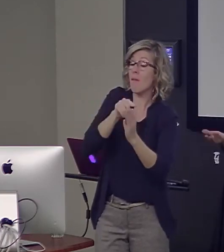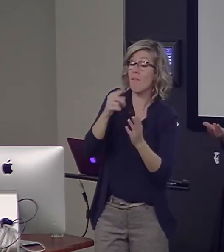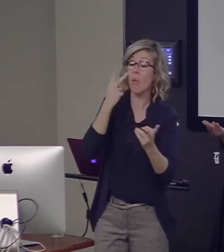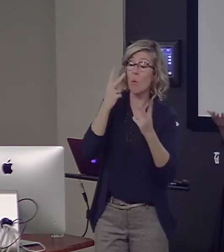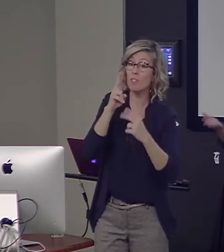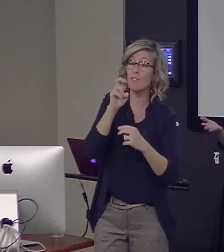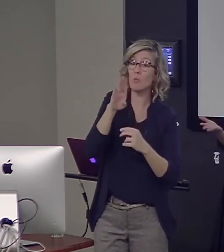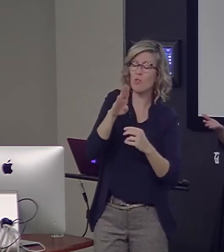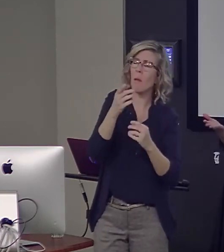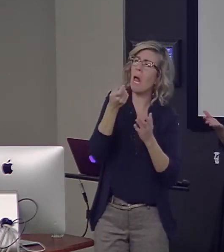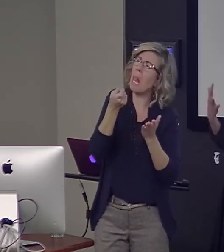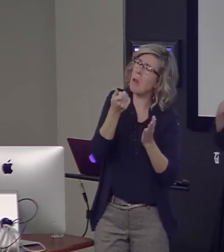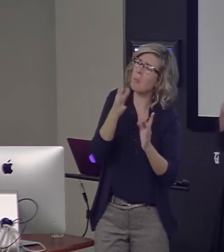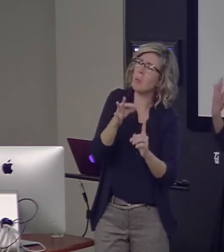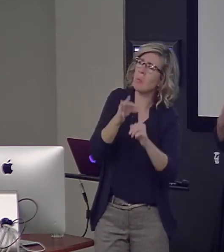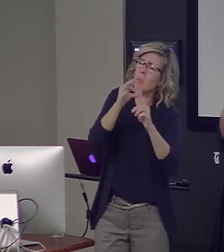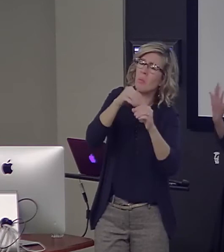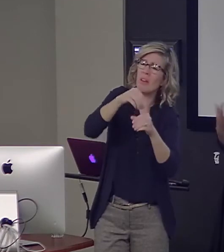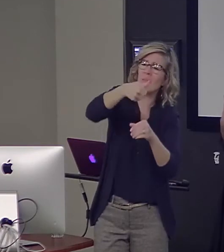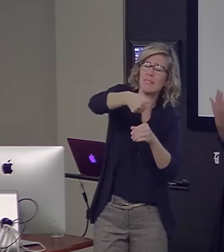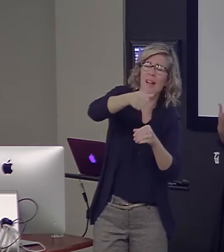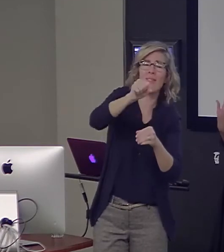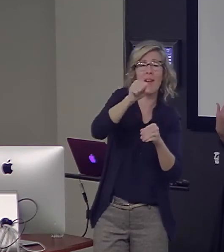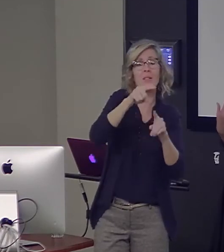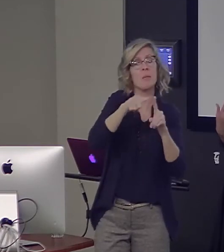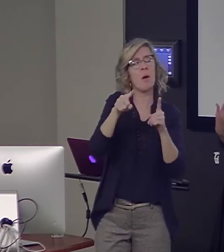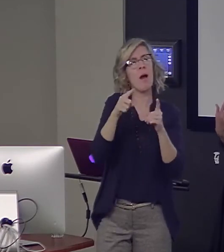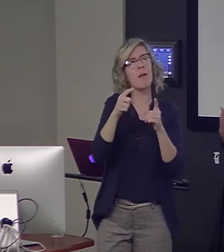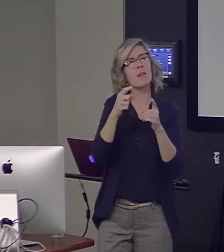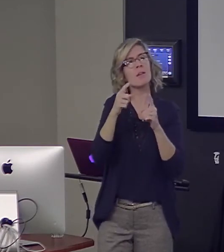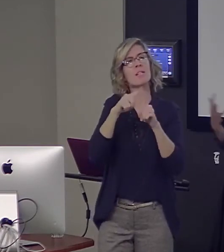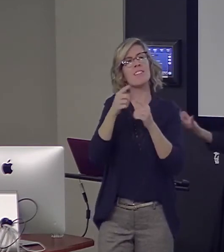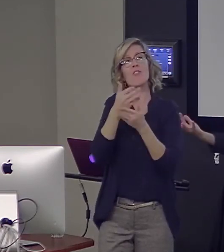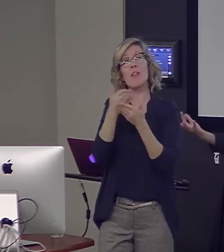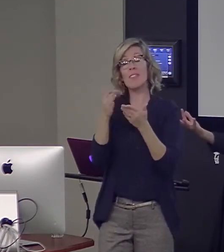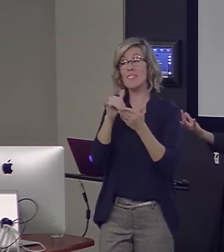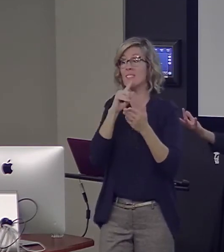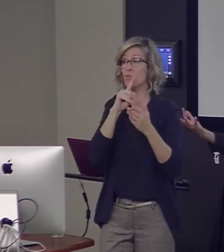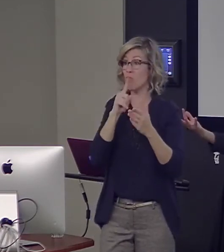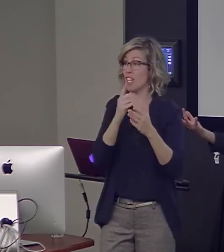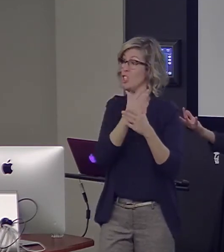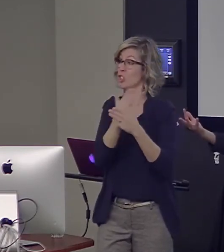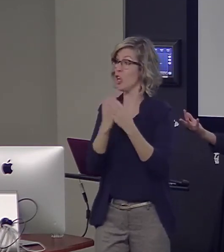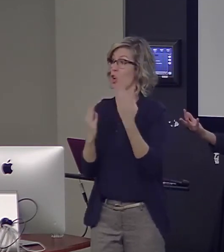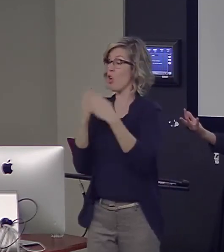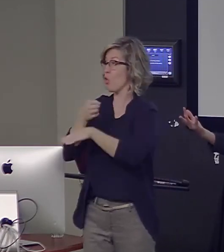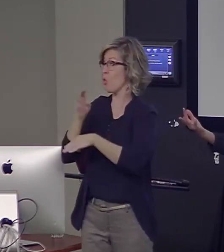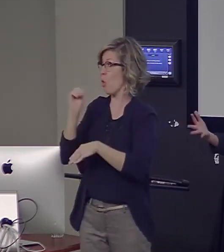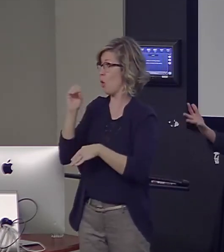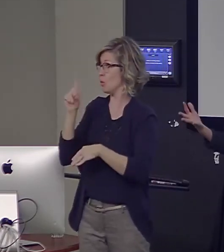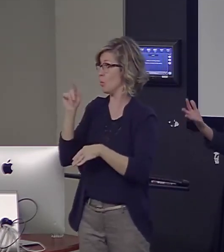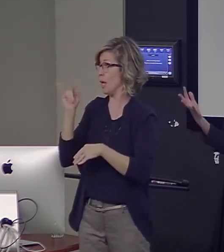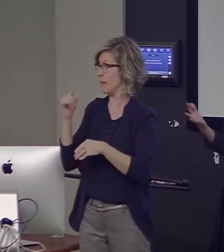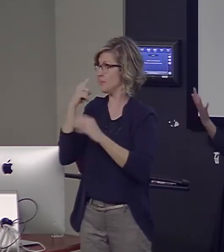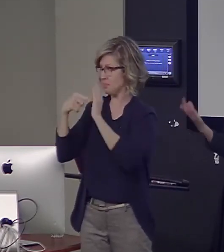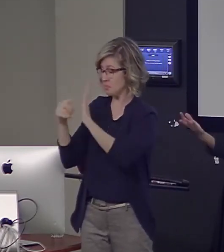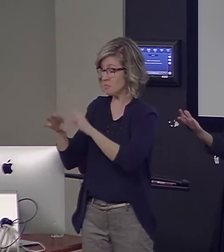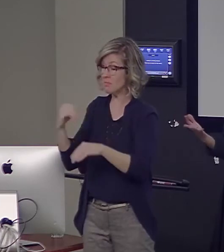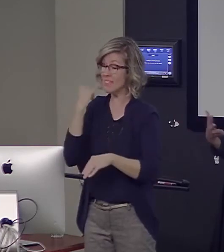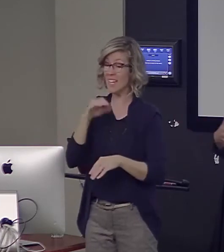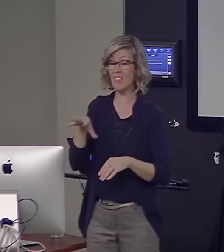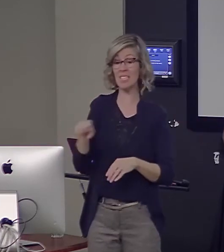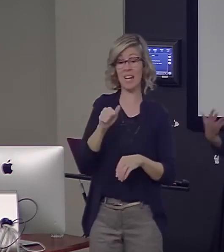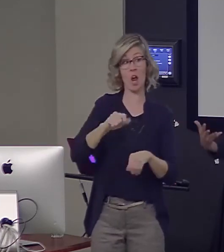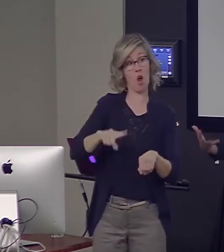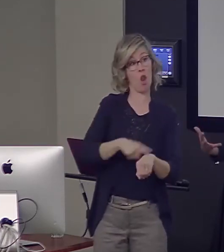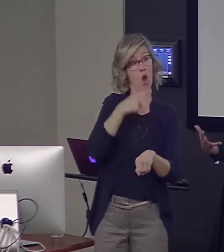ways unique unto themselves, there's a bunch of their components that actually are shared across modalities. So for example, taking a long time